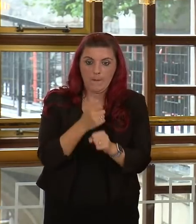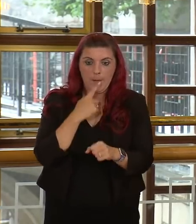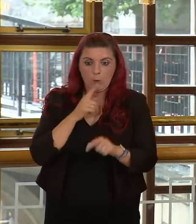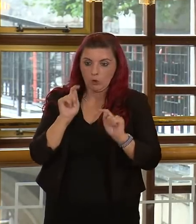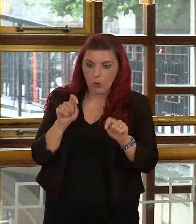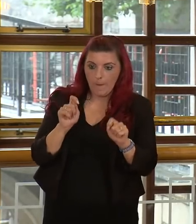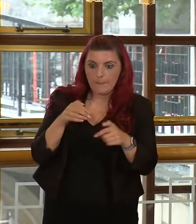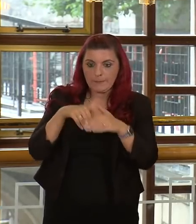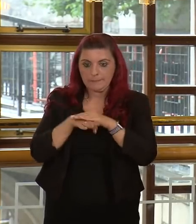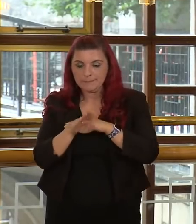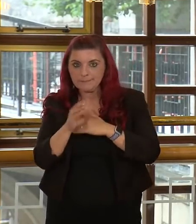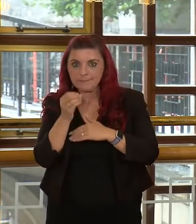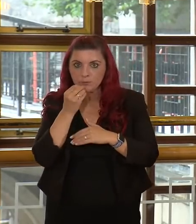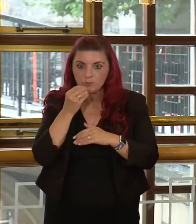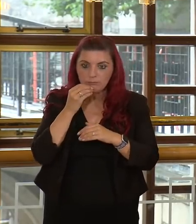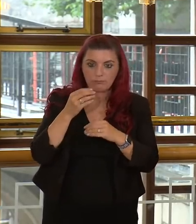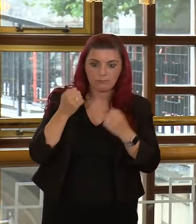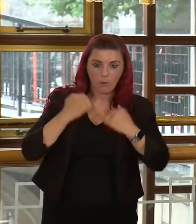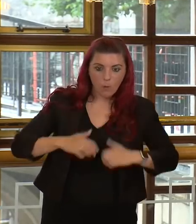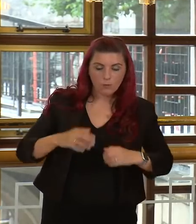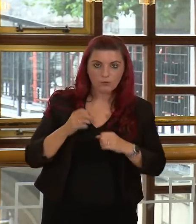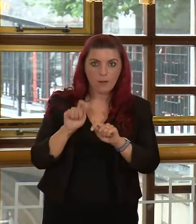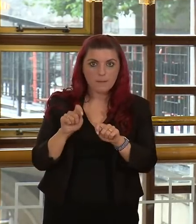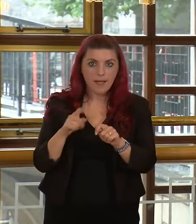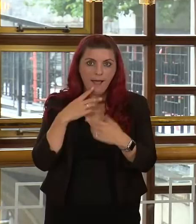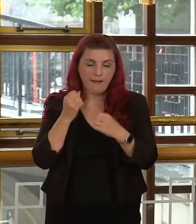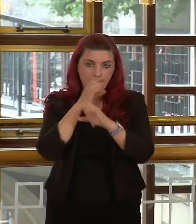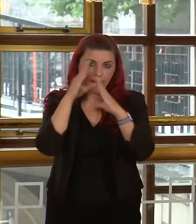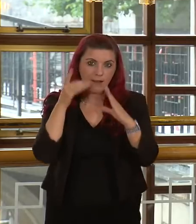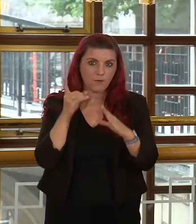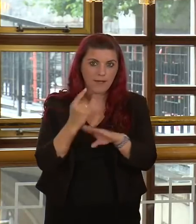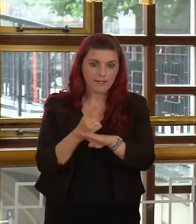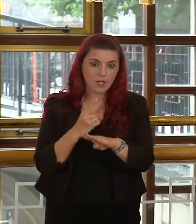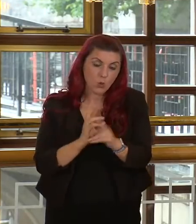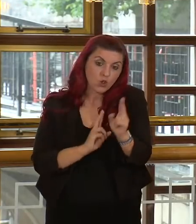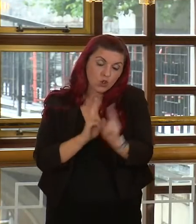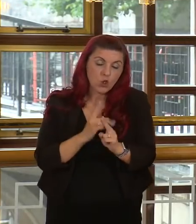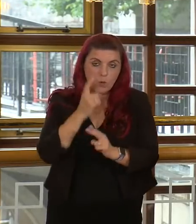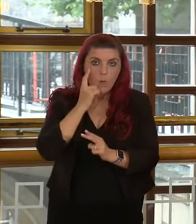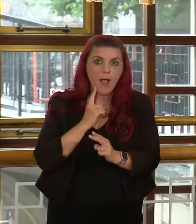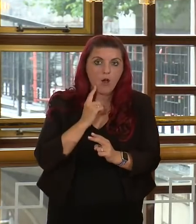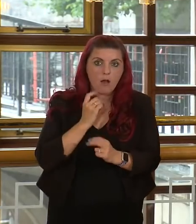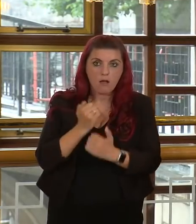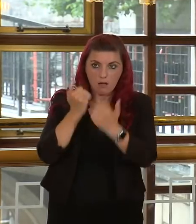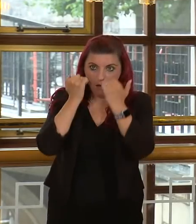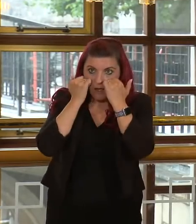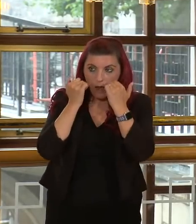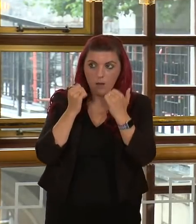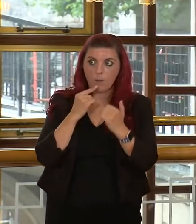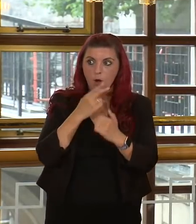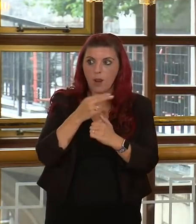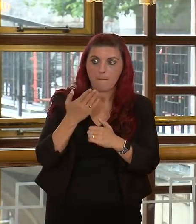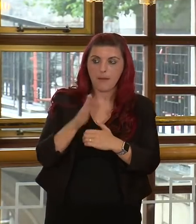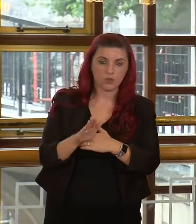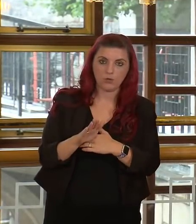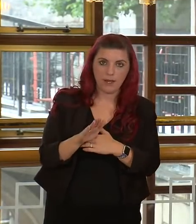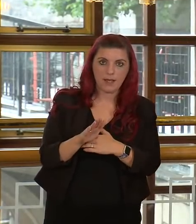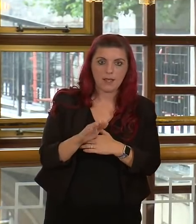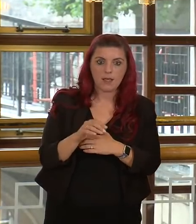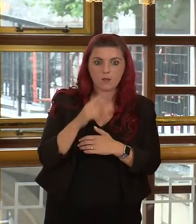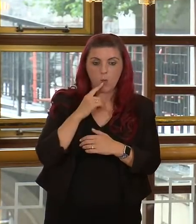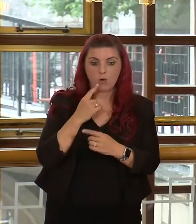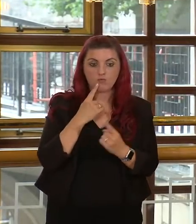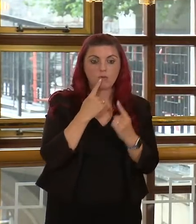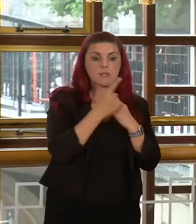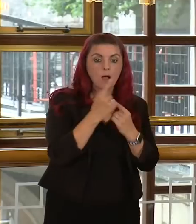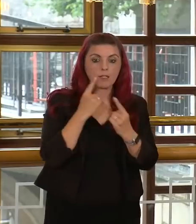supermarkets, shops and anywhere you can't socially distance in relation to you should wear a face covering in those situations. So we're responding, I